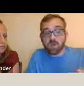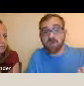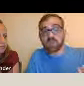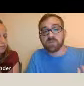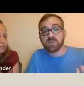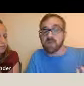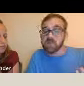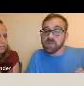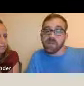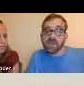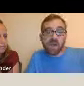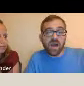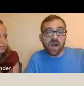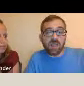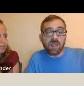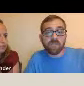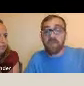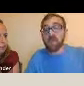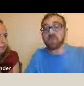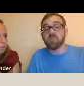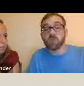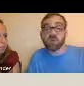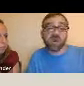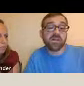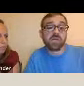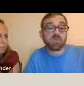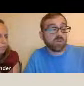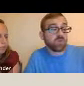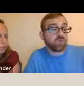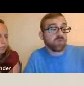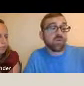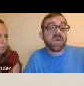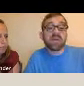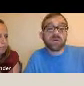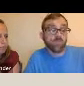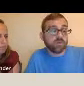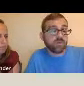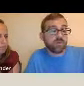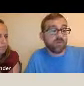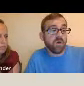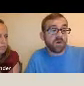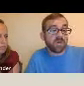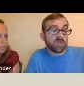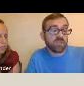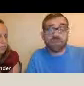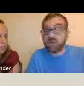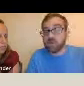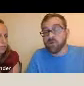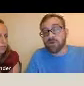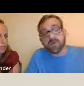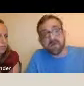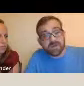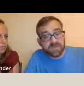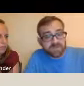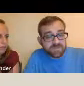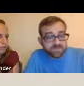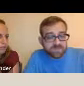our partnership development. And then we were ready to move to Romania for the orientation and training